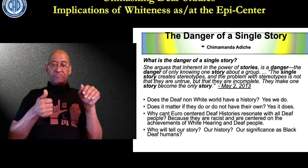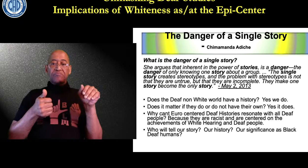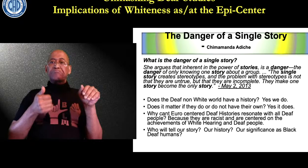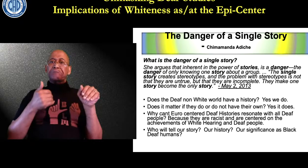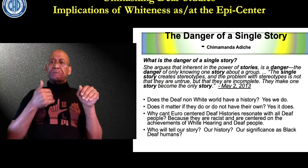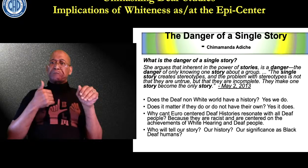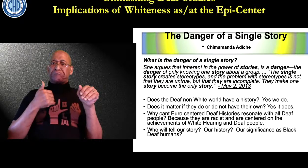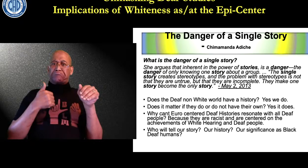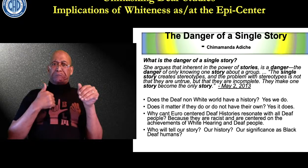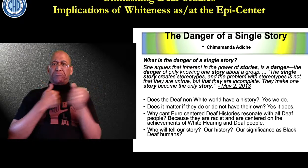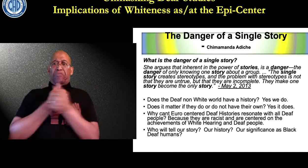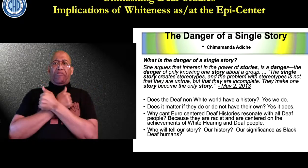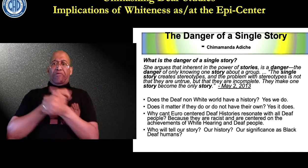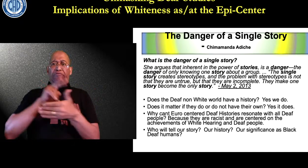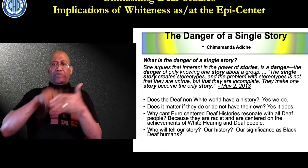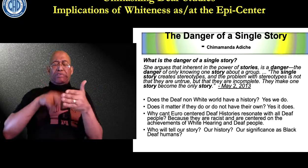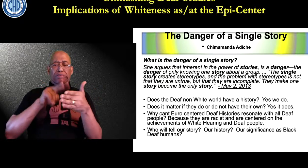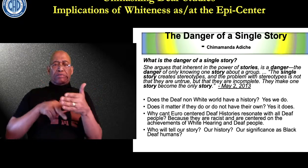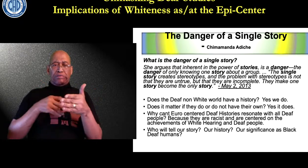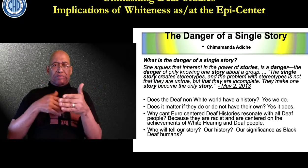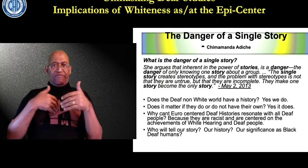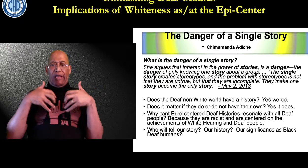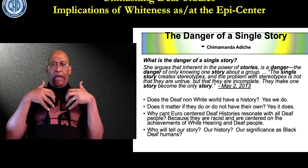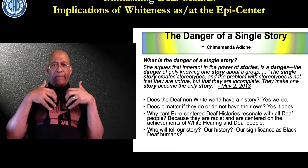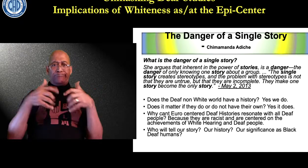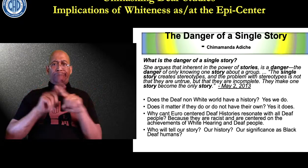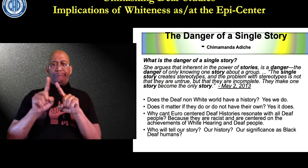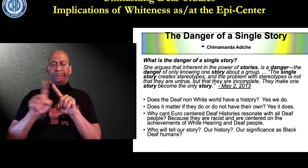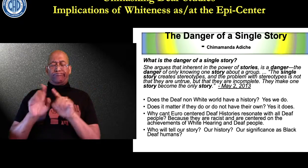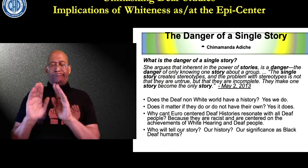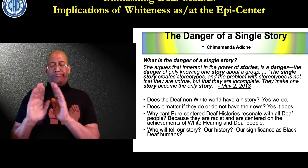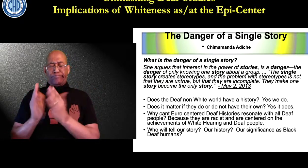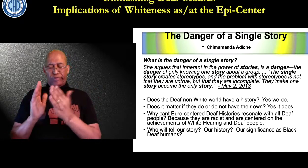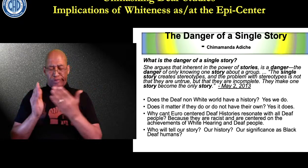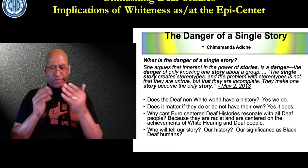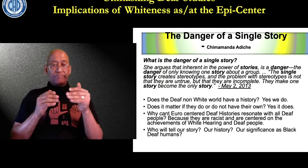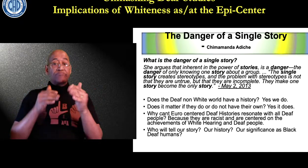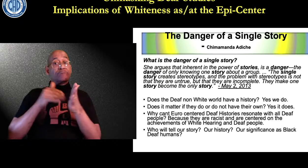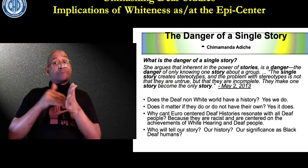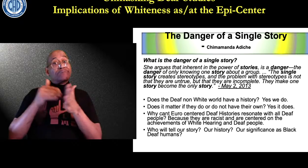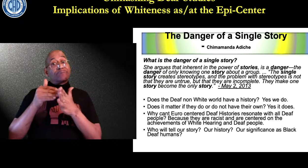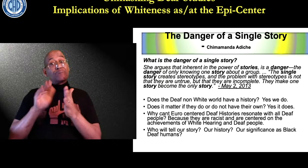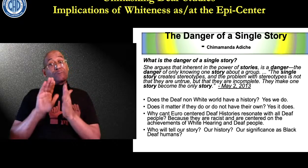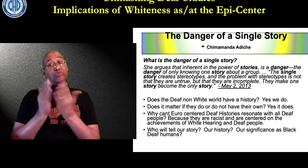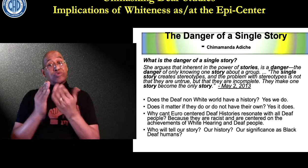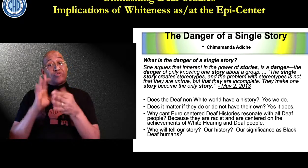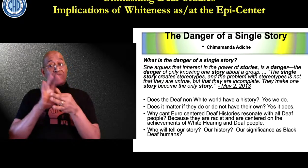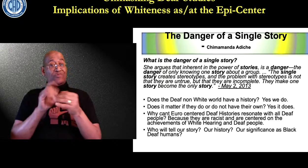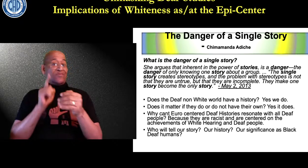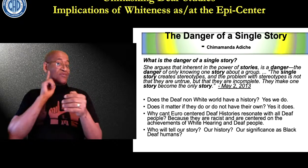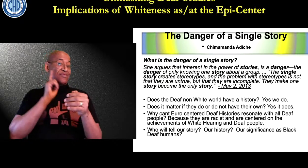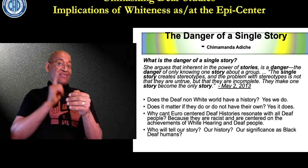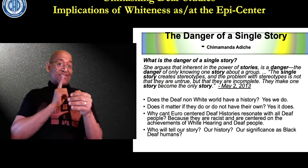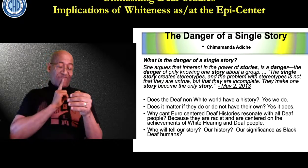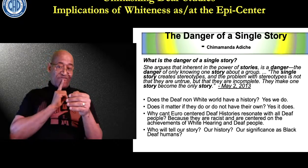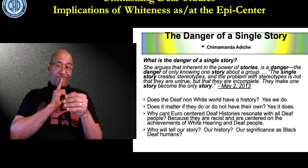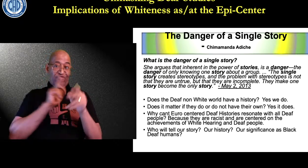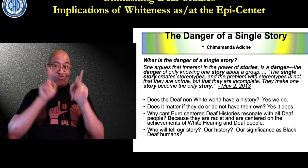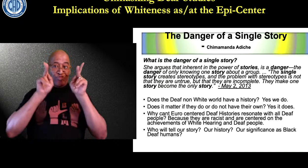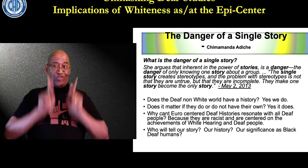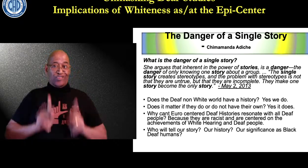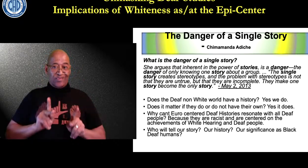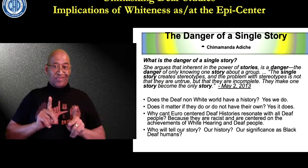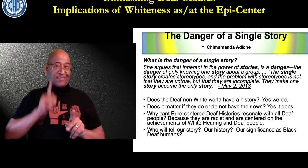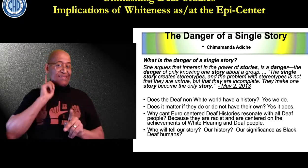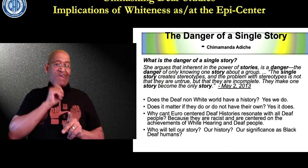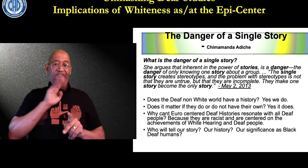decide if that story is worthy to pass on or not. I love reading